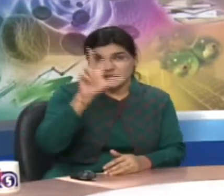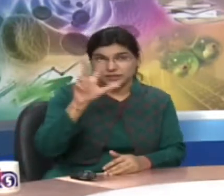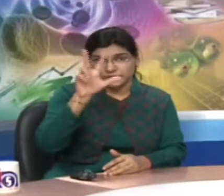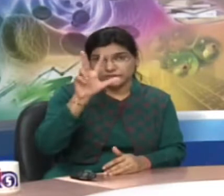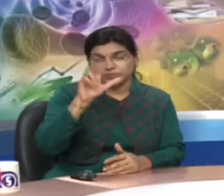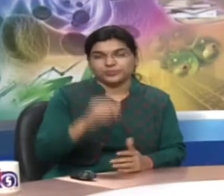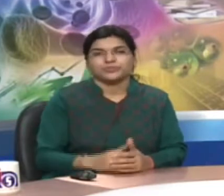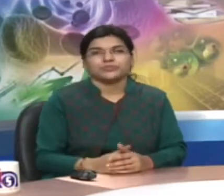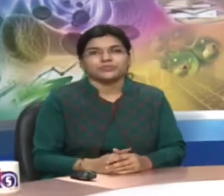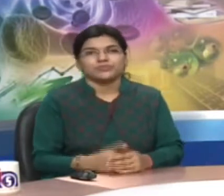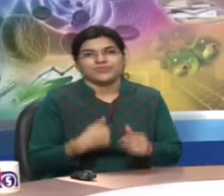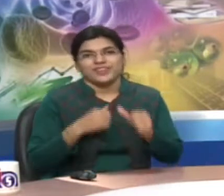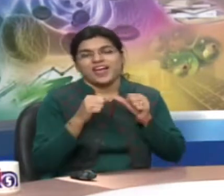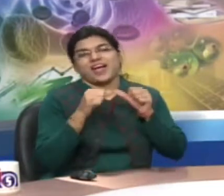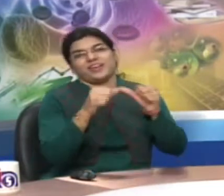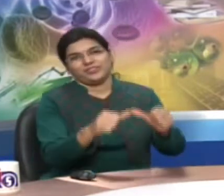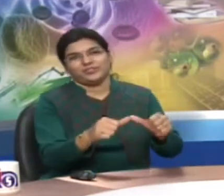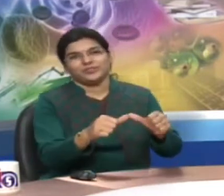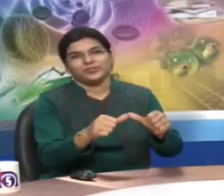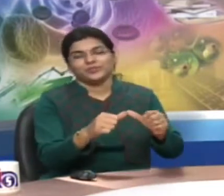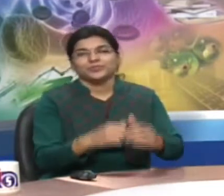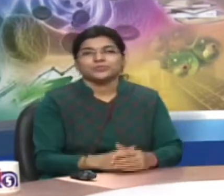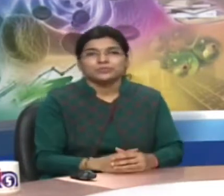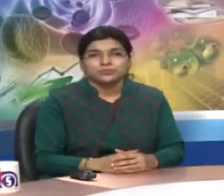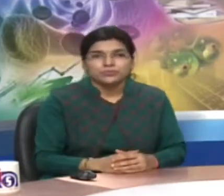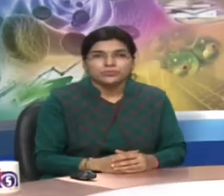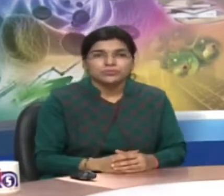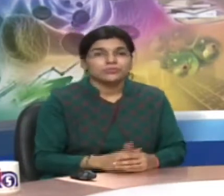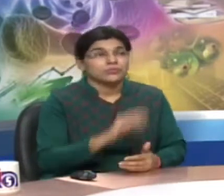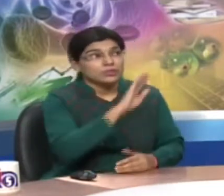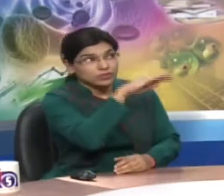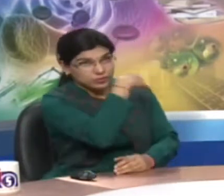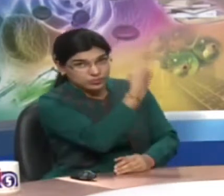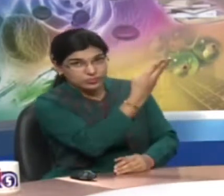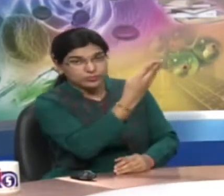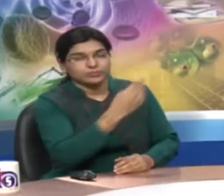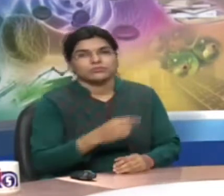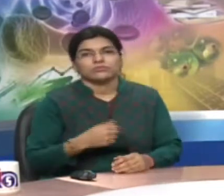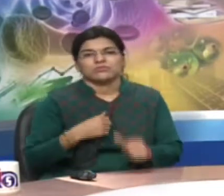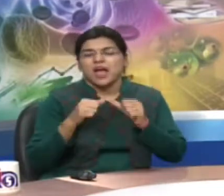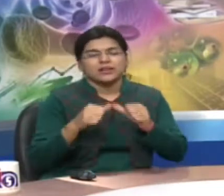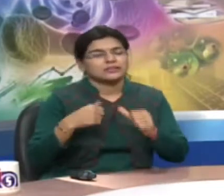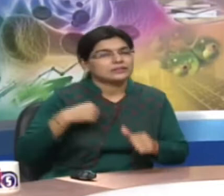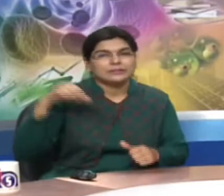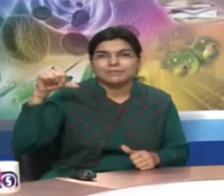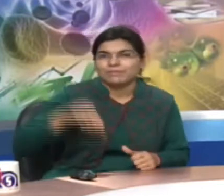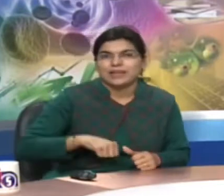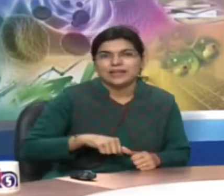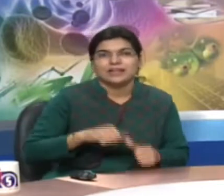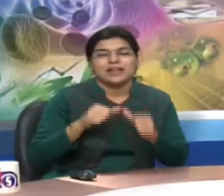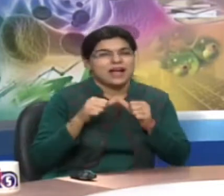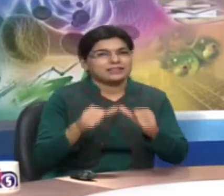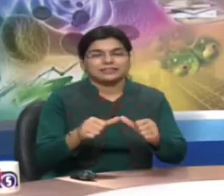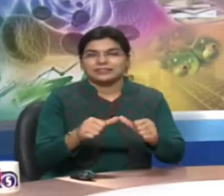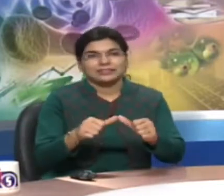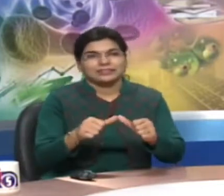impossible. Eighth word is answered. The opposite is unanswered.